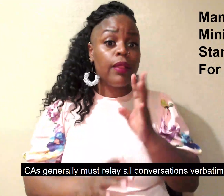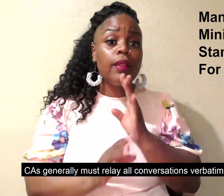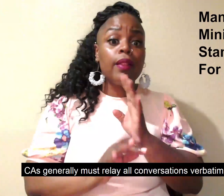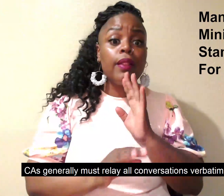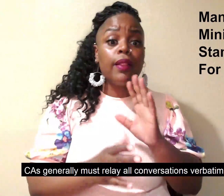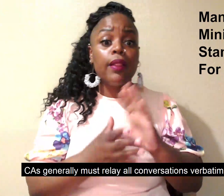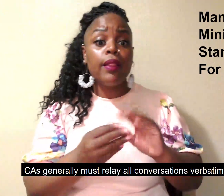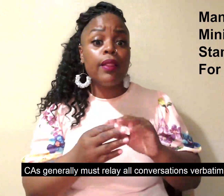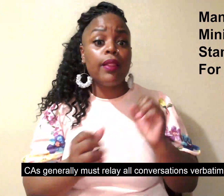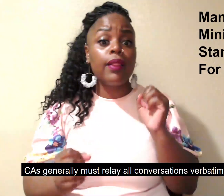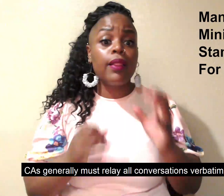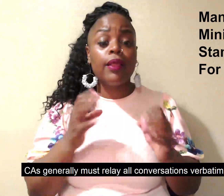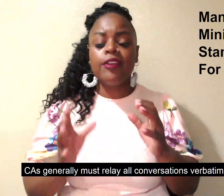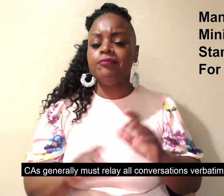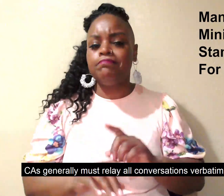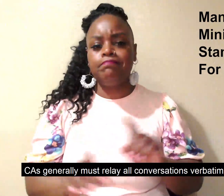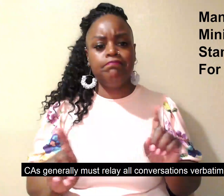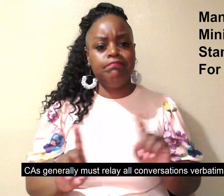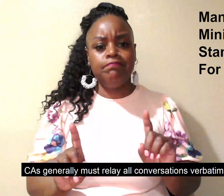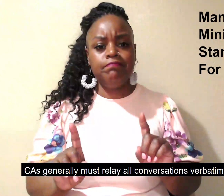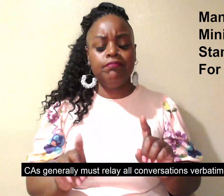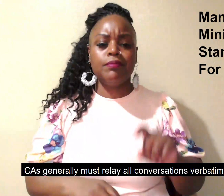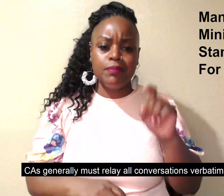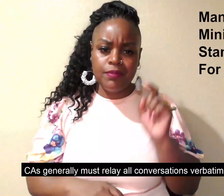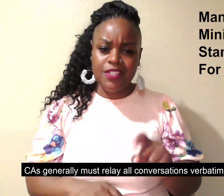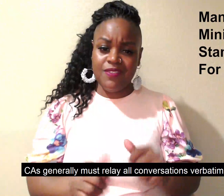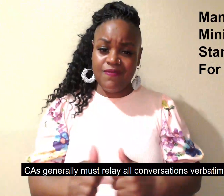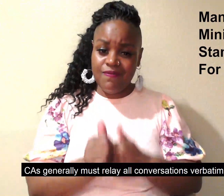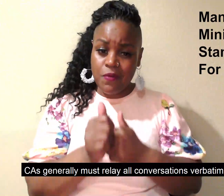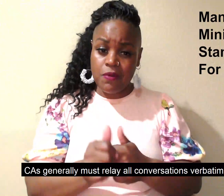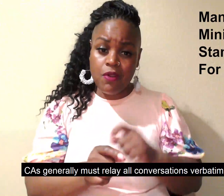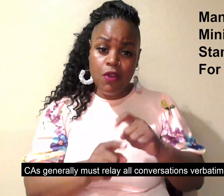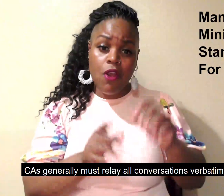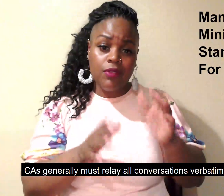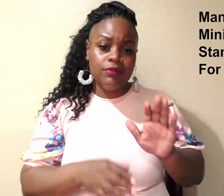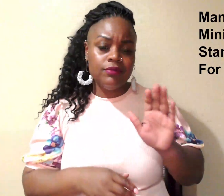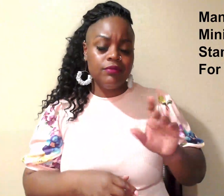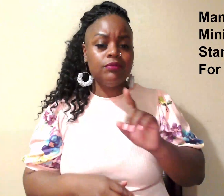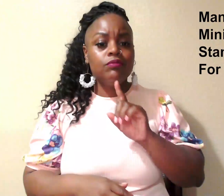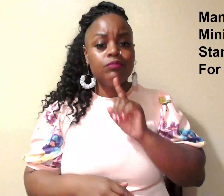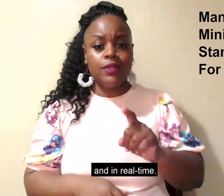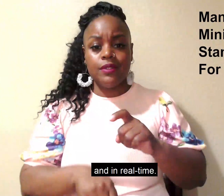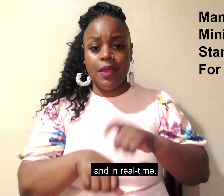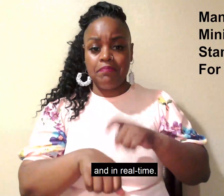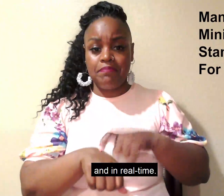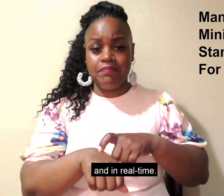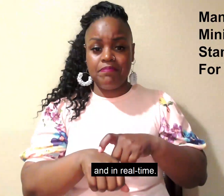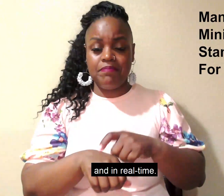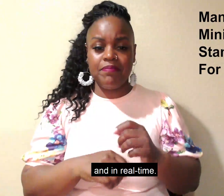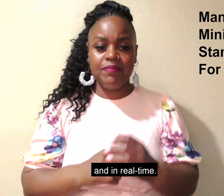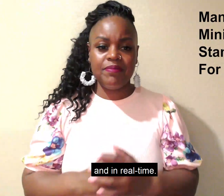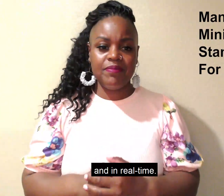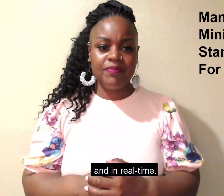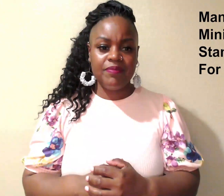CAs generally must relay all conversations verbatim and in real time.